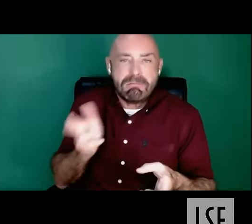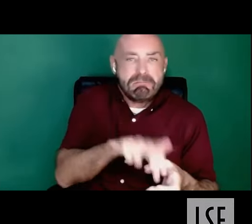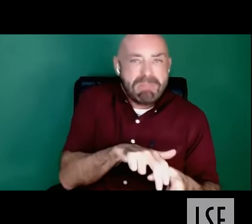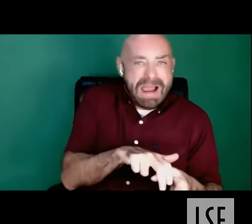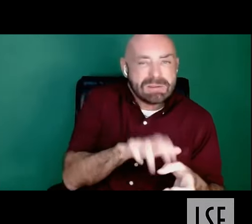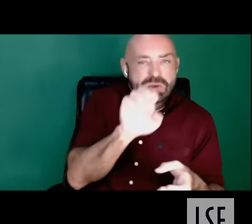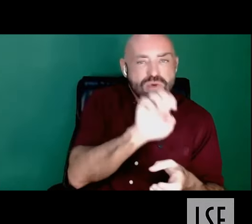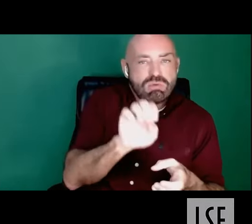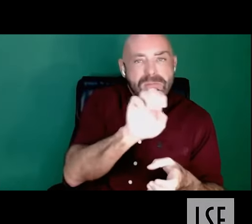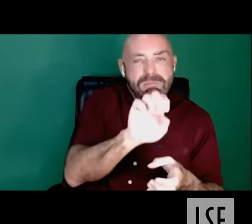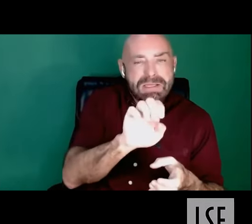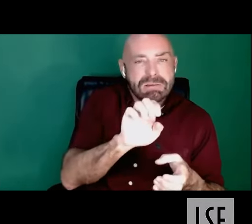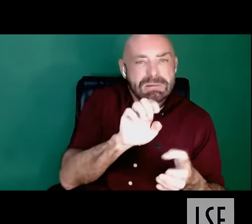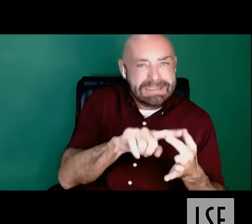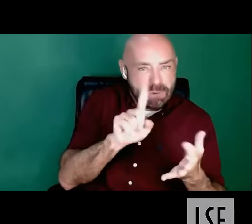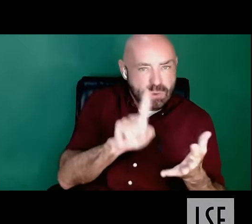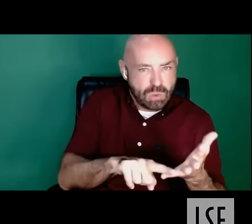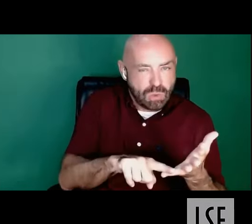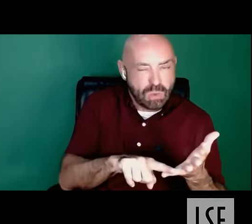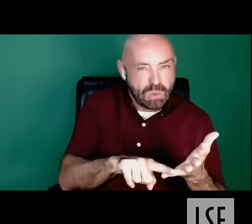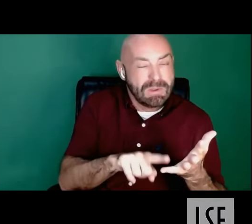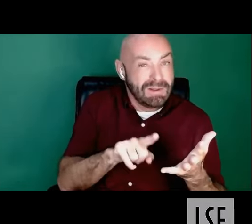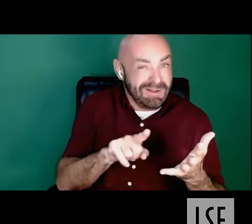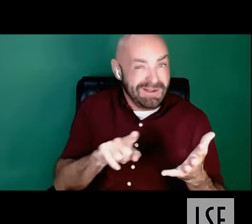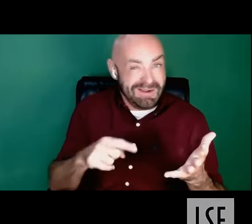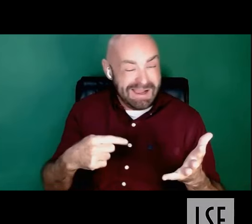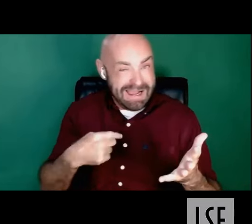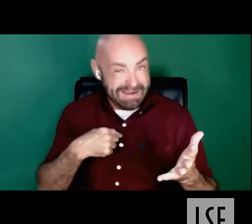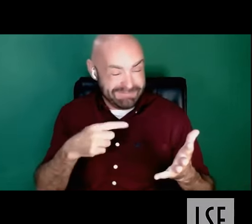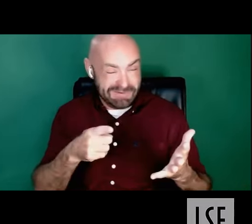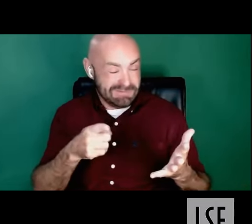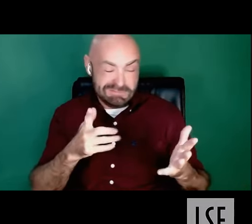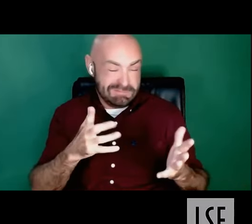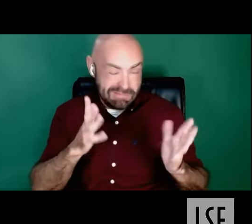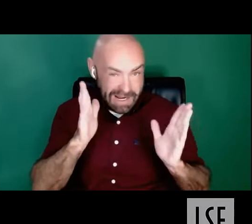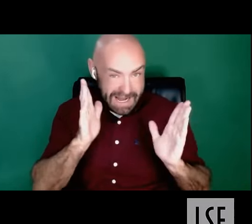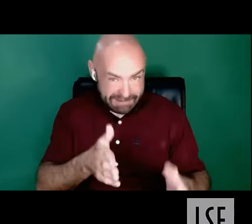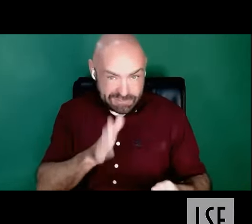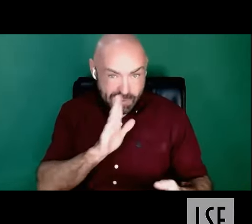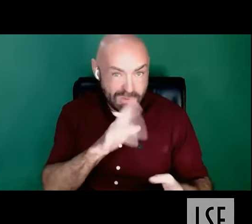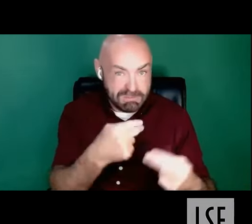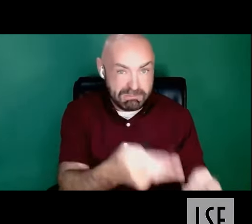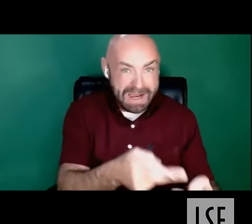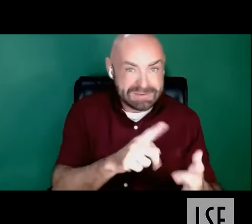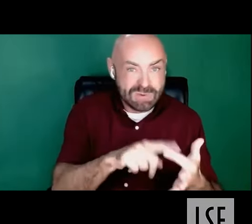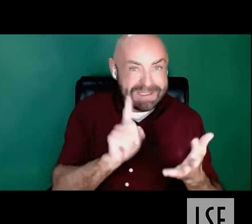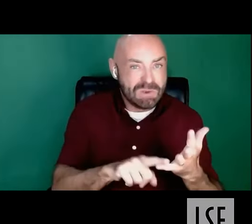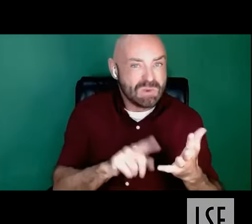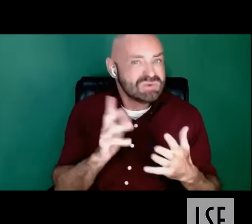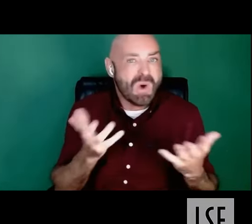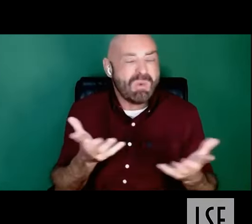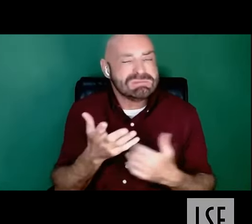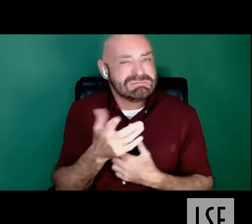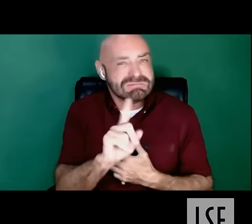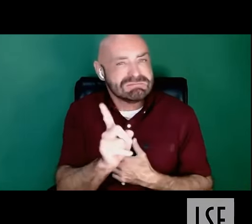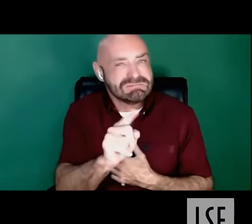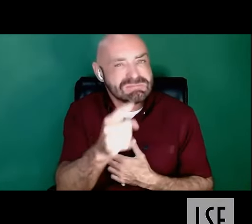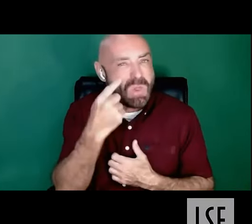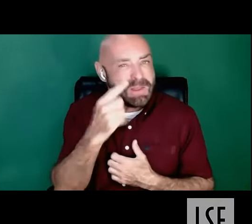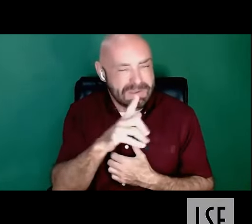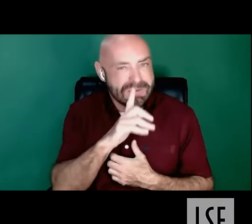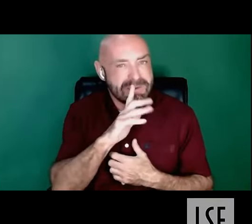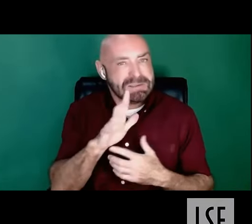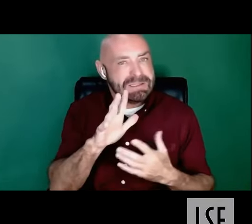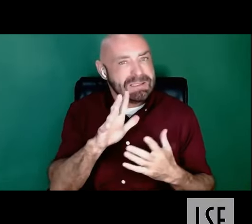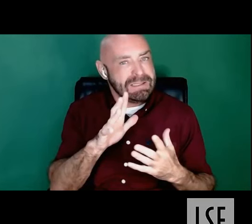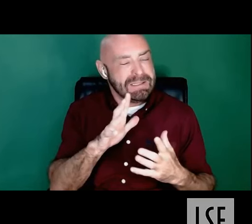Union, which is almost an inevitability? So I wanted to ask you guys about what sorts of